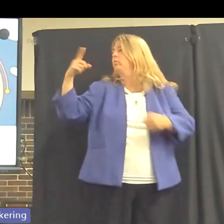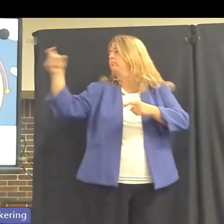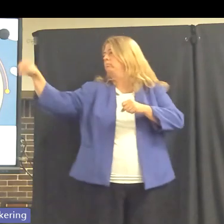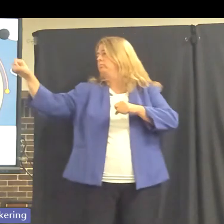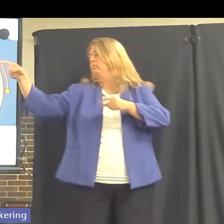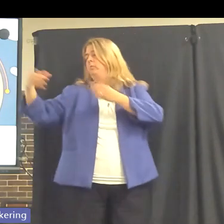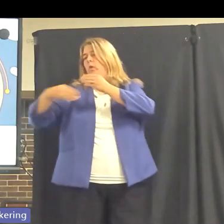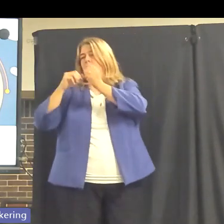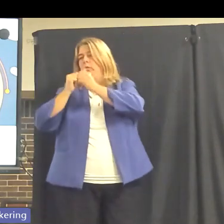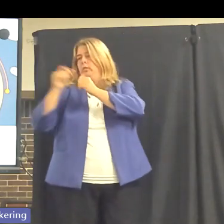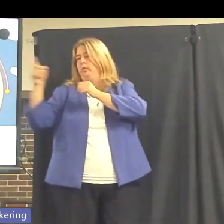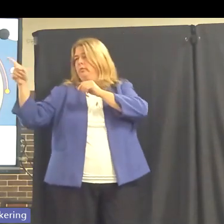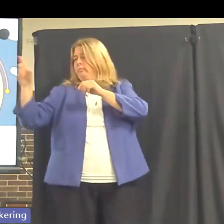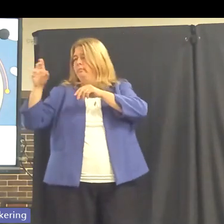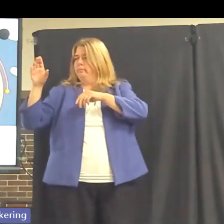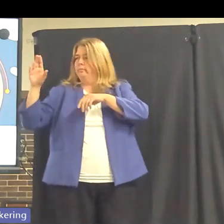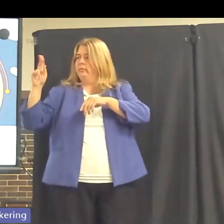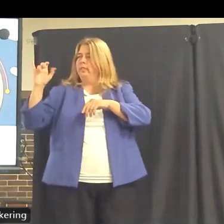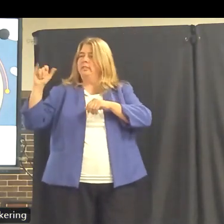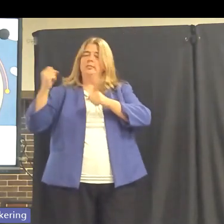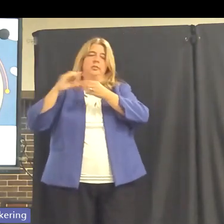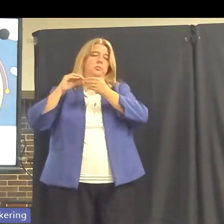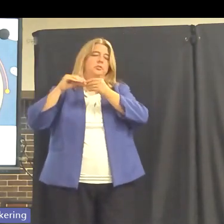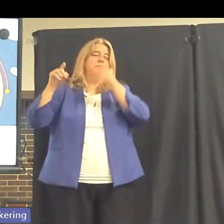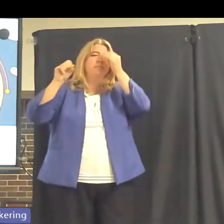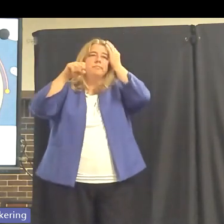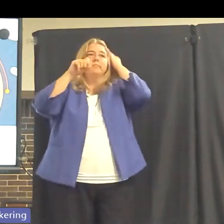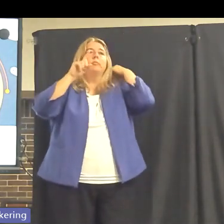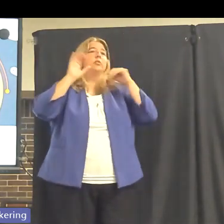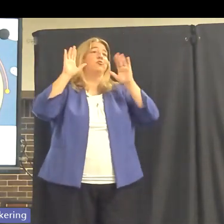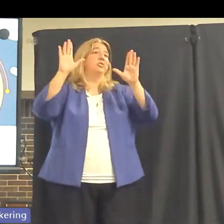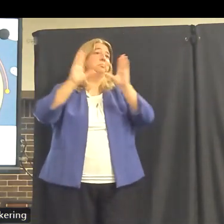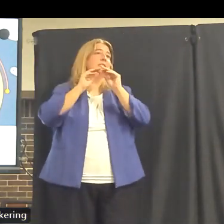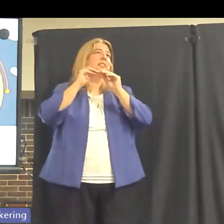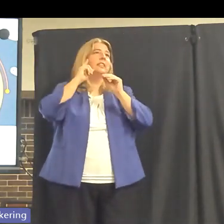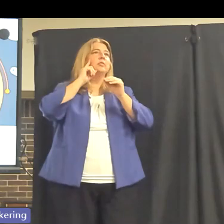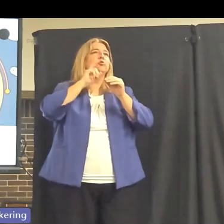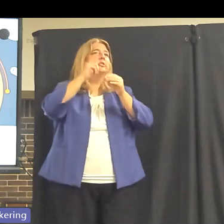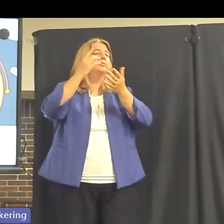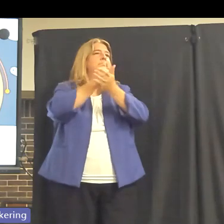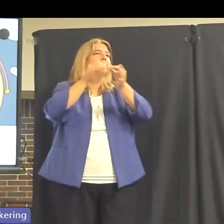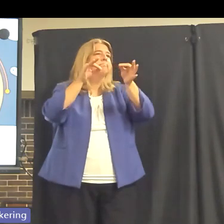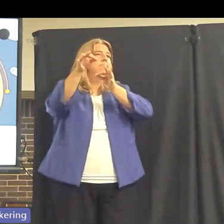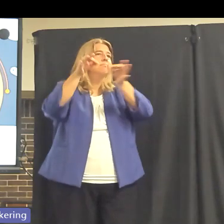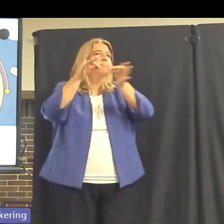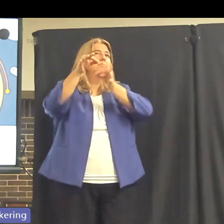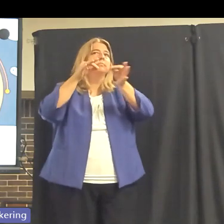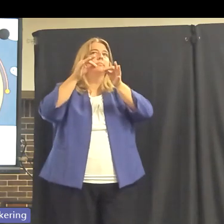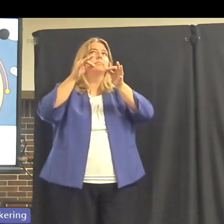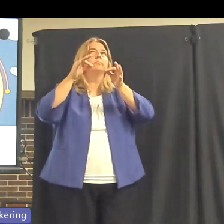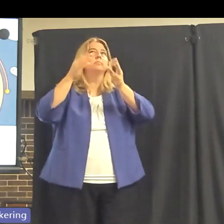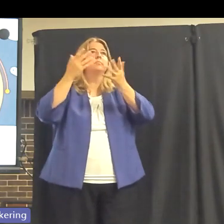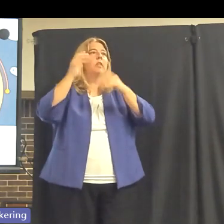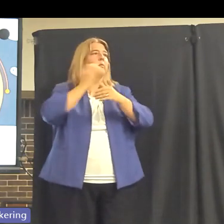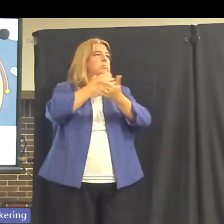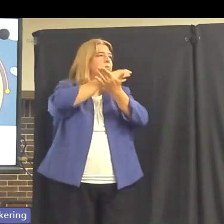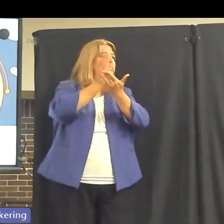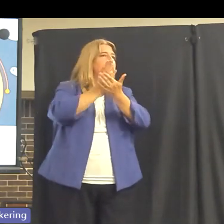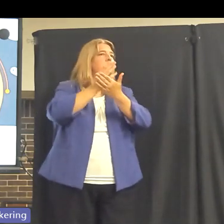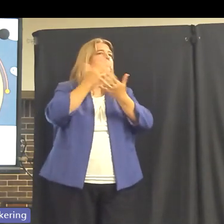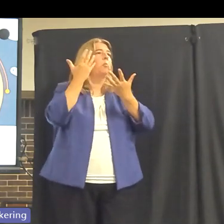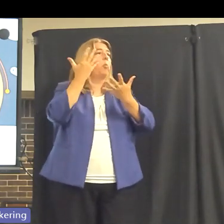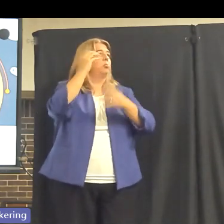Okay, I want to make sure everyone can see me okay. You're right, Kelly. It was an outstanding meeting. It gave me the